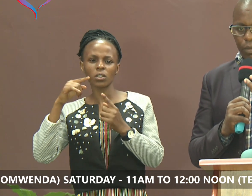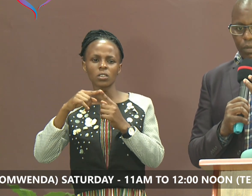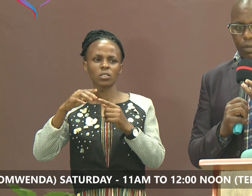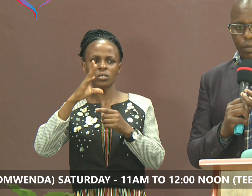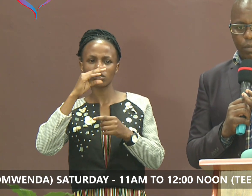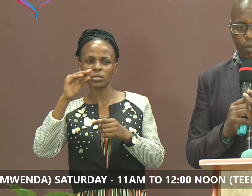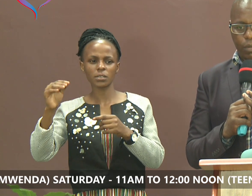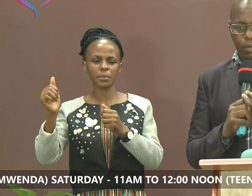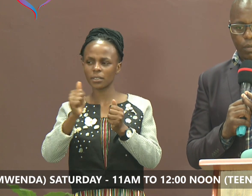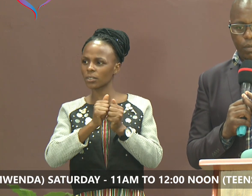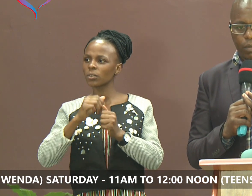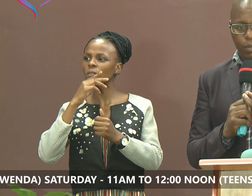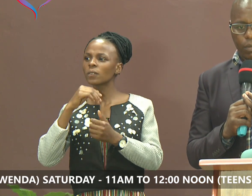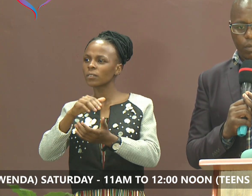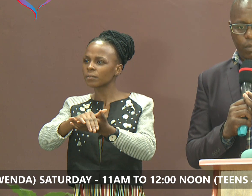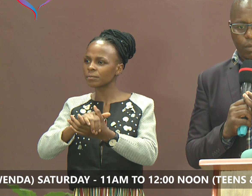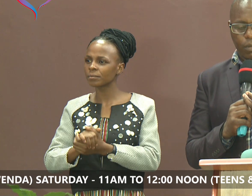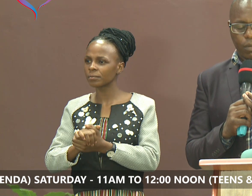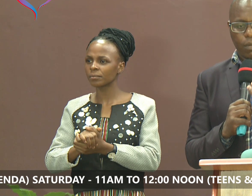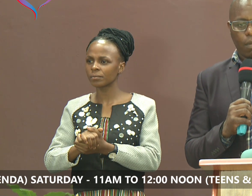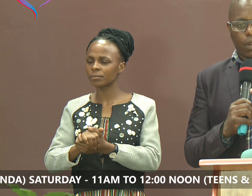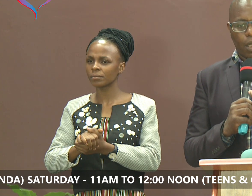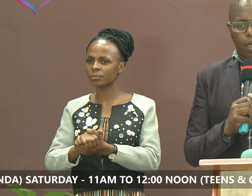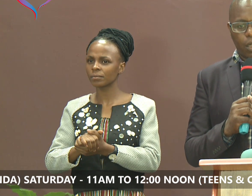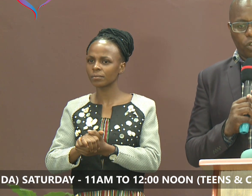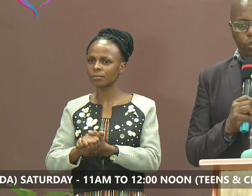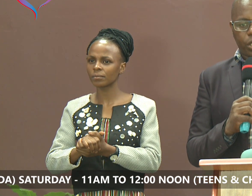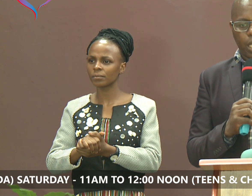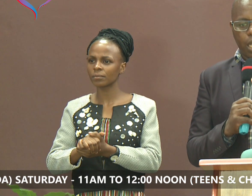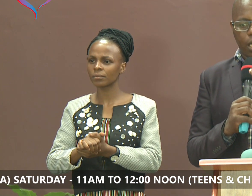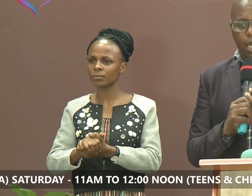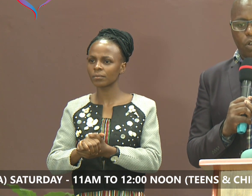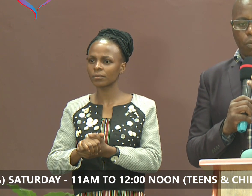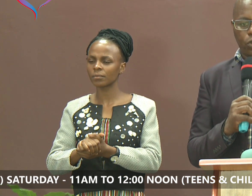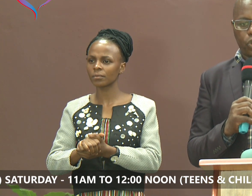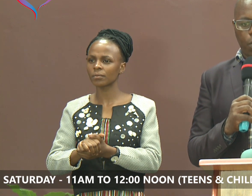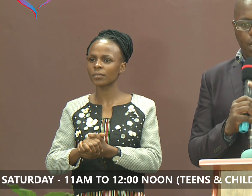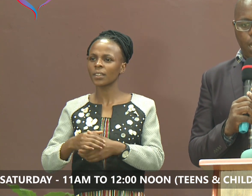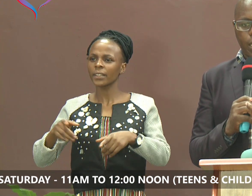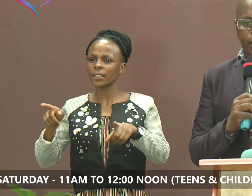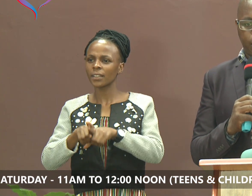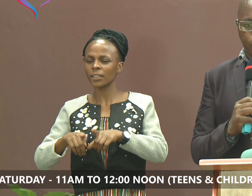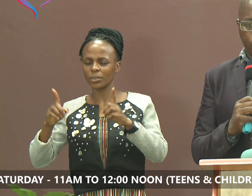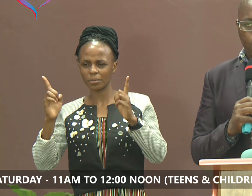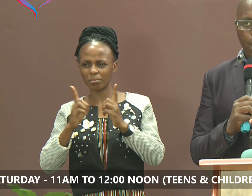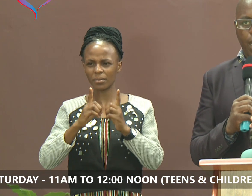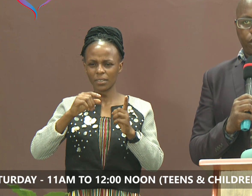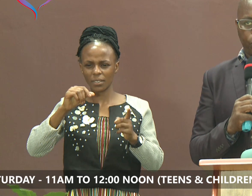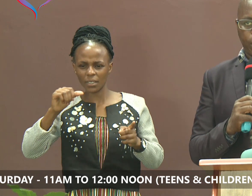You find someone using her phone to communicate to her husband. No sanga omuntu omulala